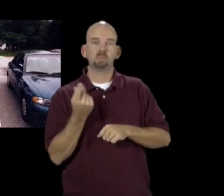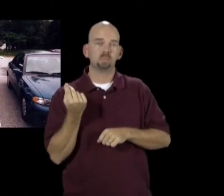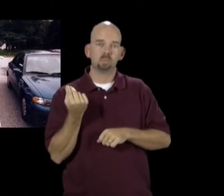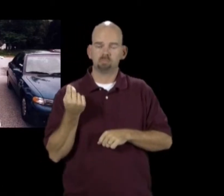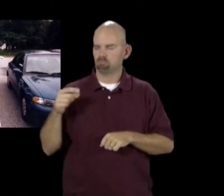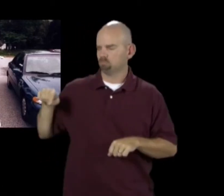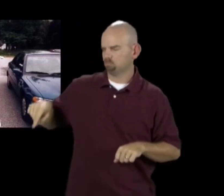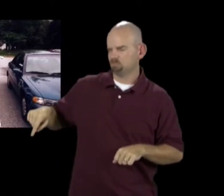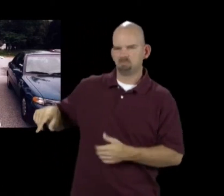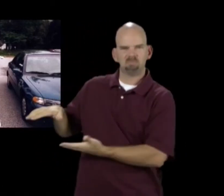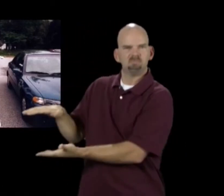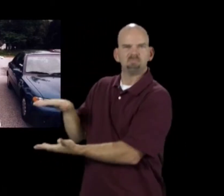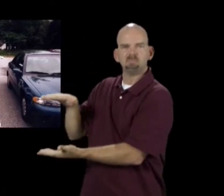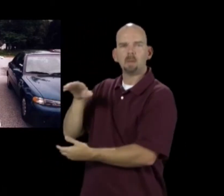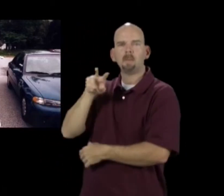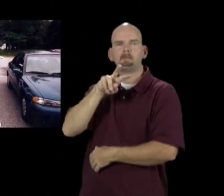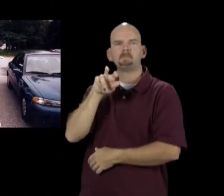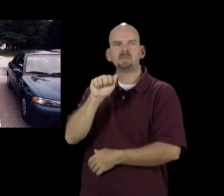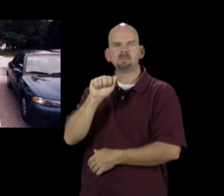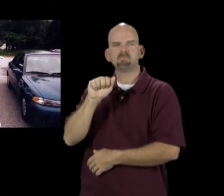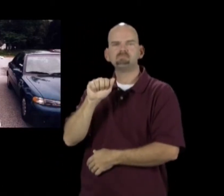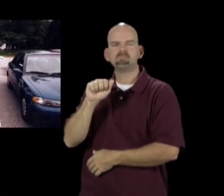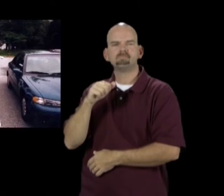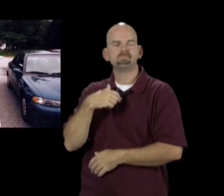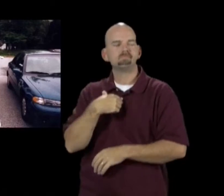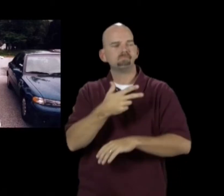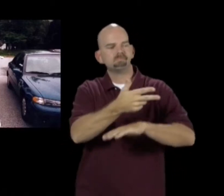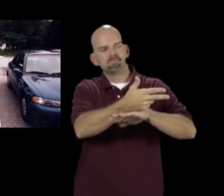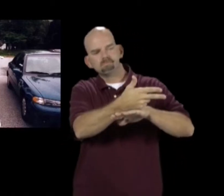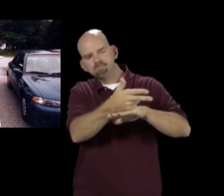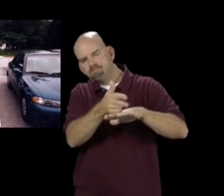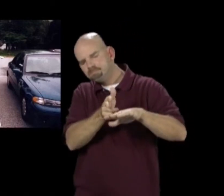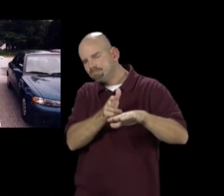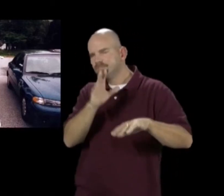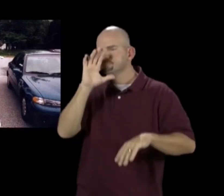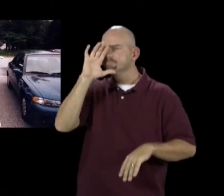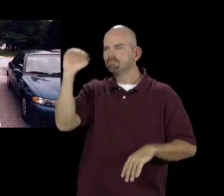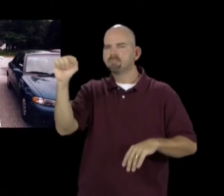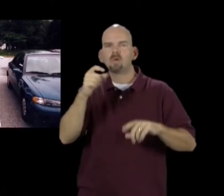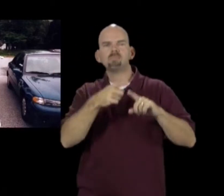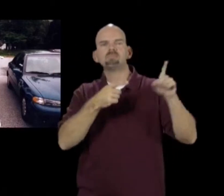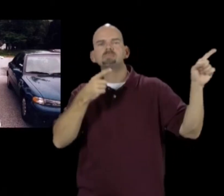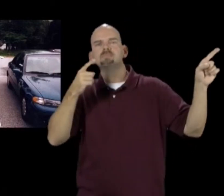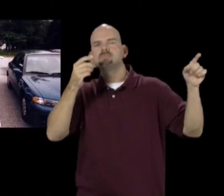One day I had a stack of pizzas to deliver. They were on the passenger seat beside me.